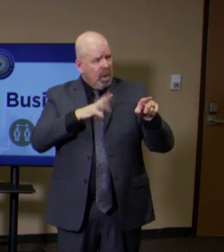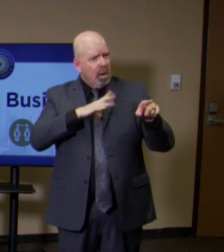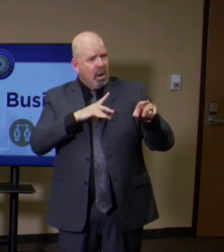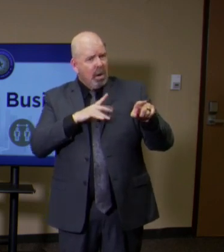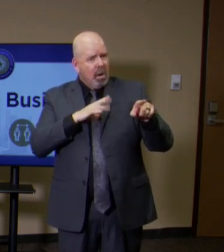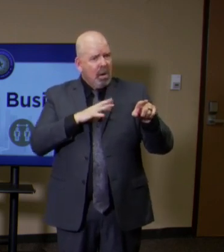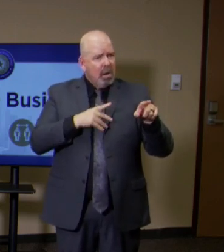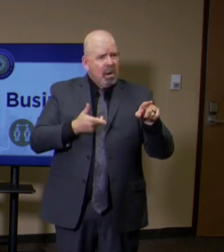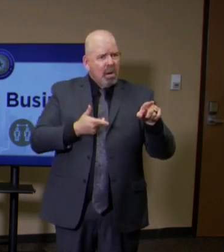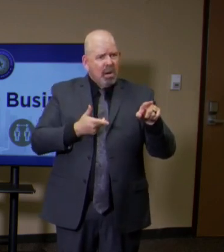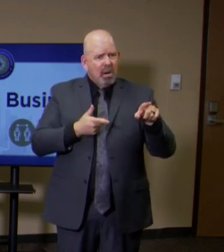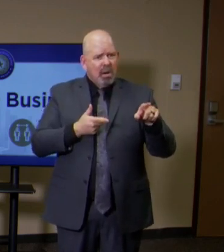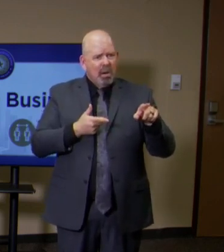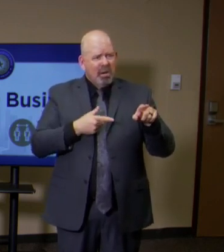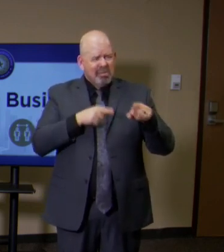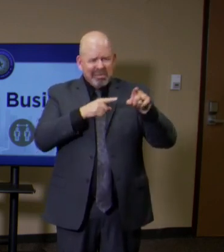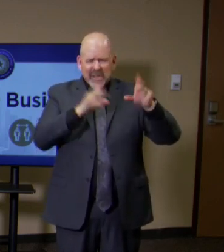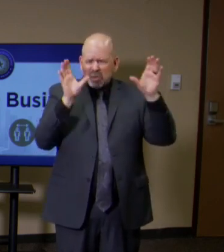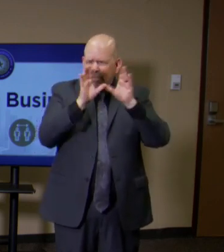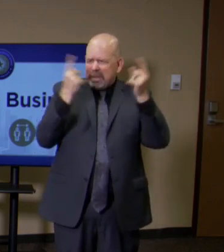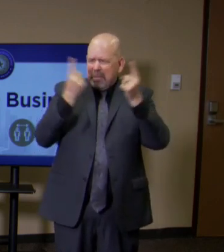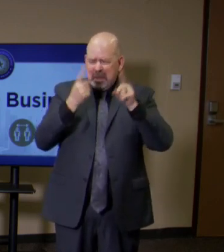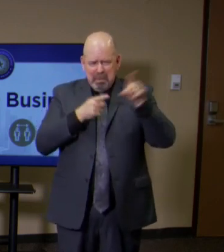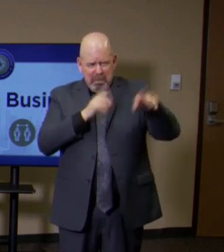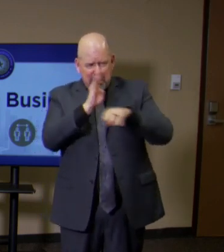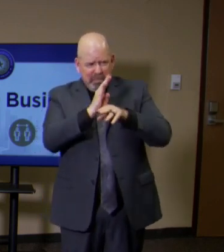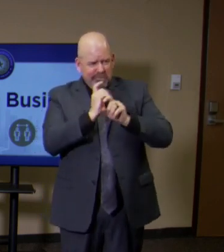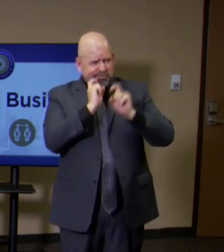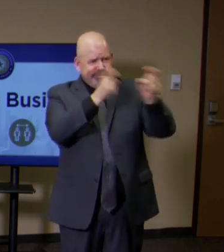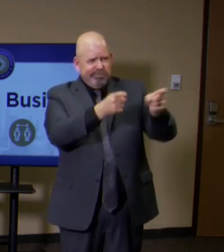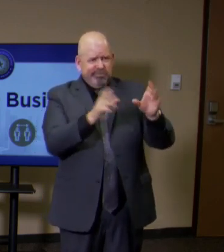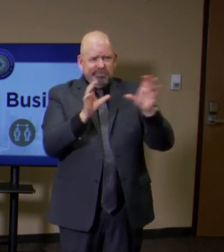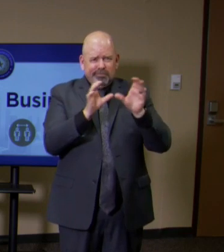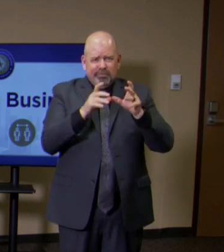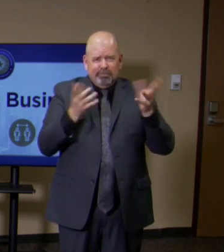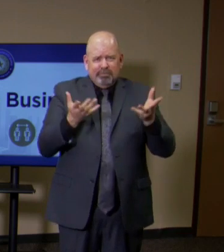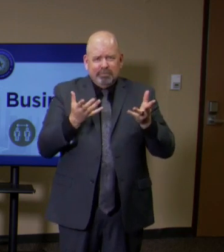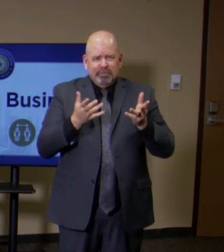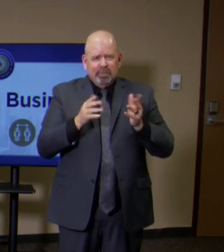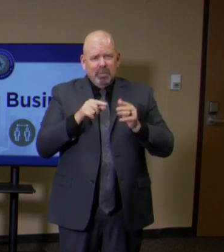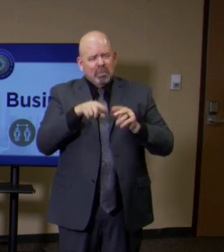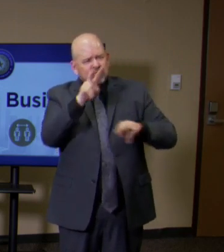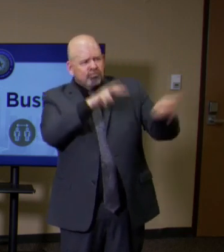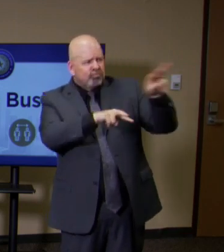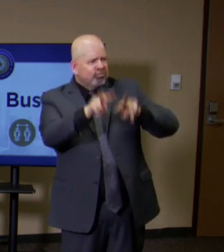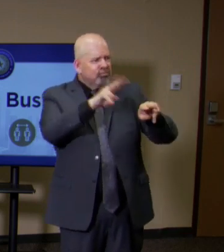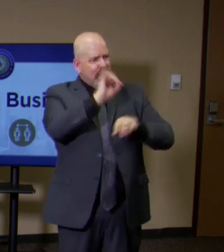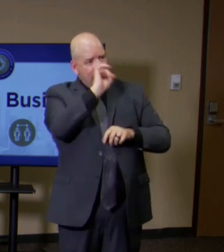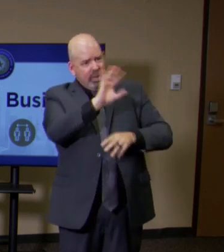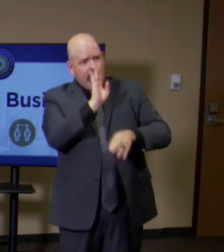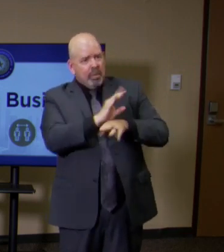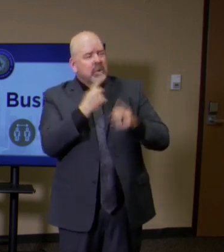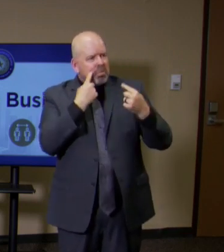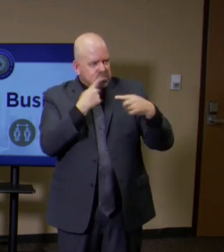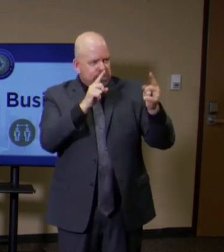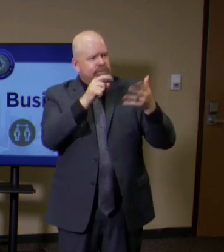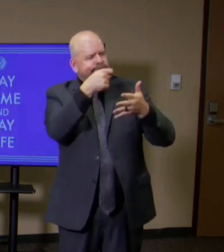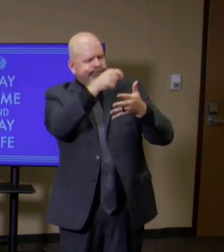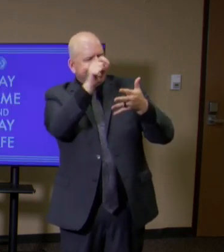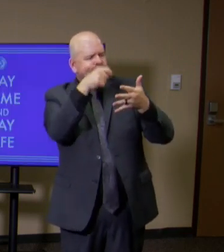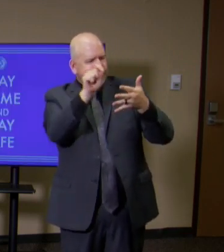is the best way to put it, but how are you all going to kind of determine whether a business is worthy of participating in the program and